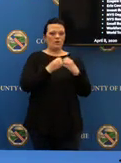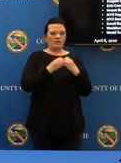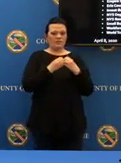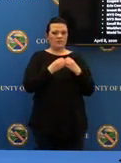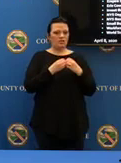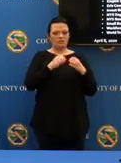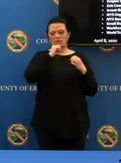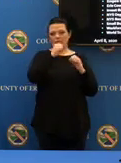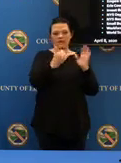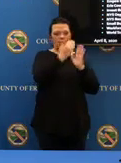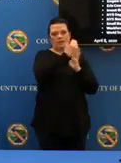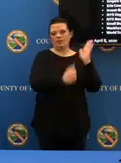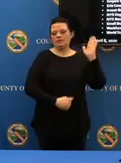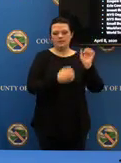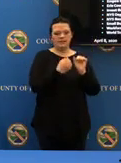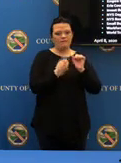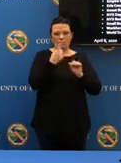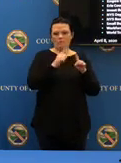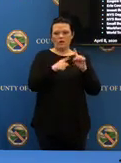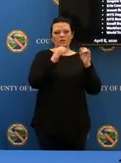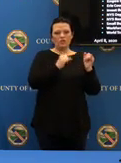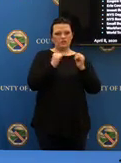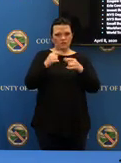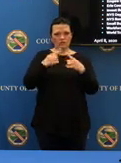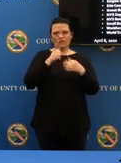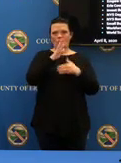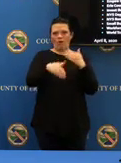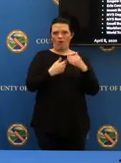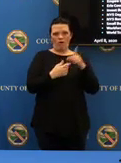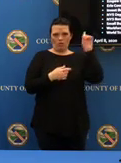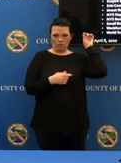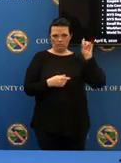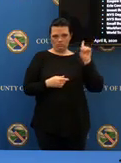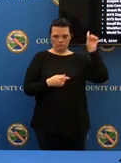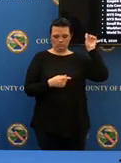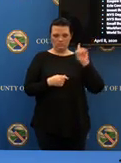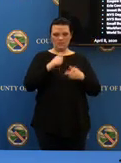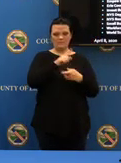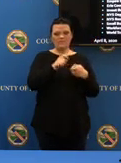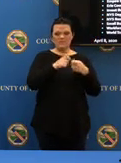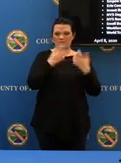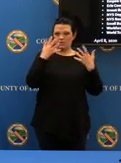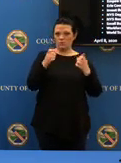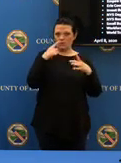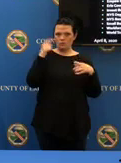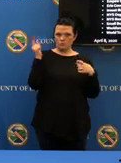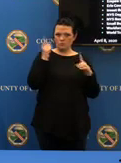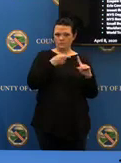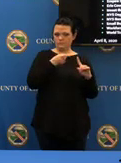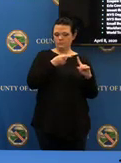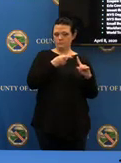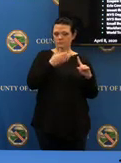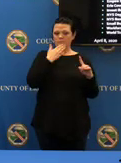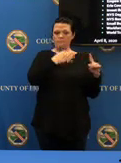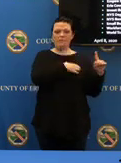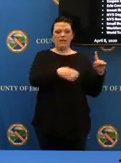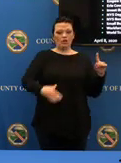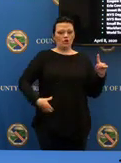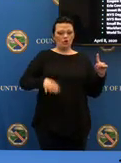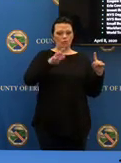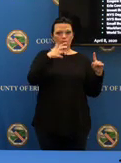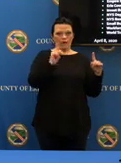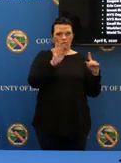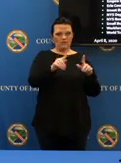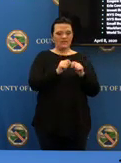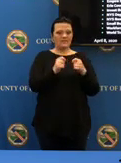don't want to go through every single one, but there are individuals from all these organizations. I specifically do want to point out and thank Mayor Brown. His team